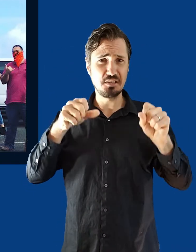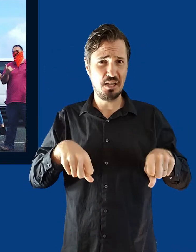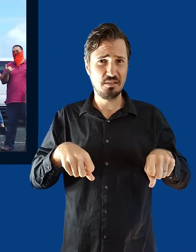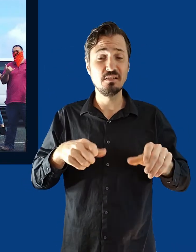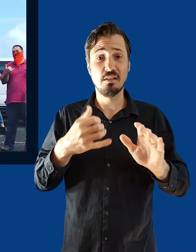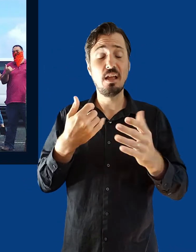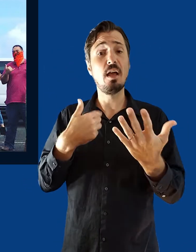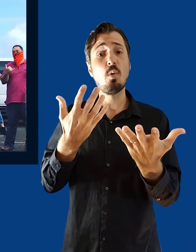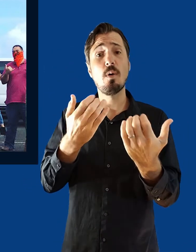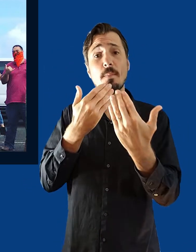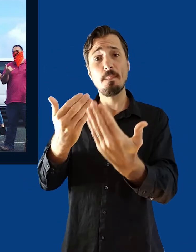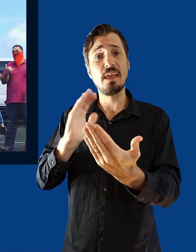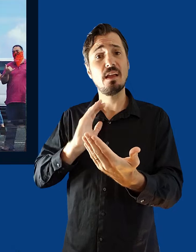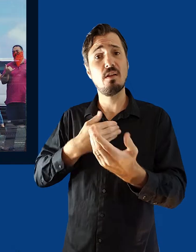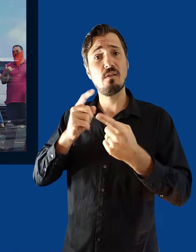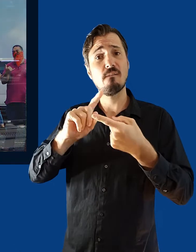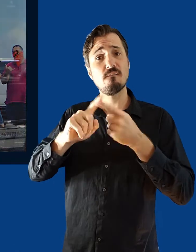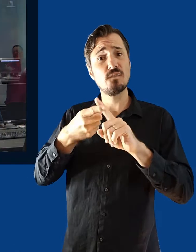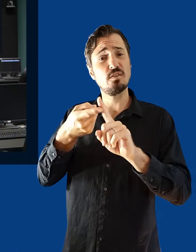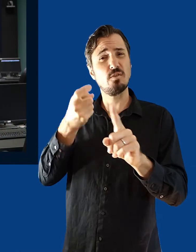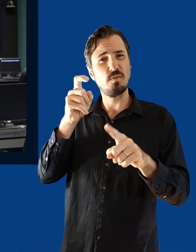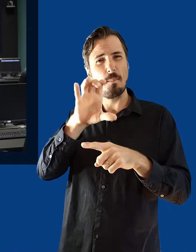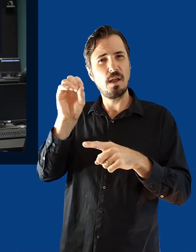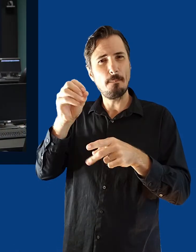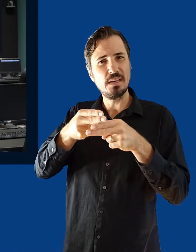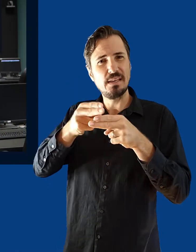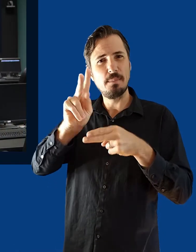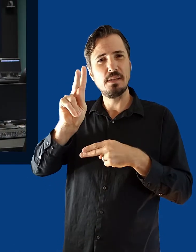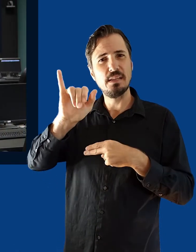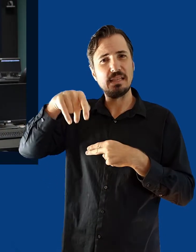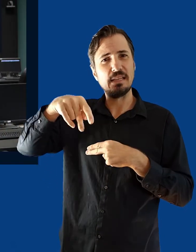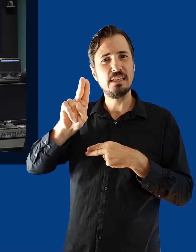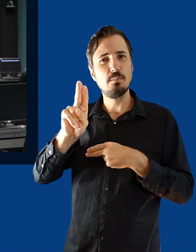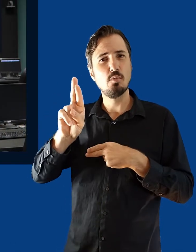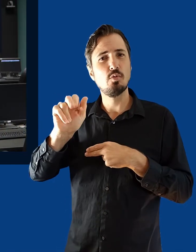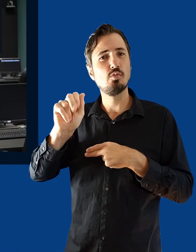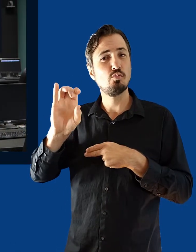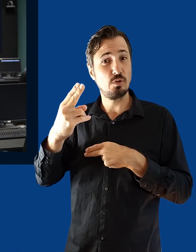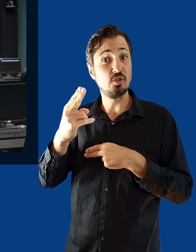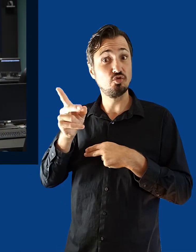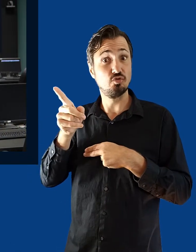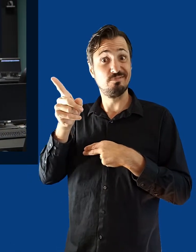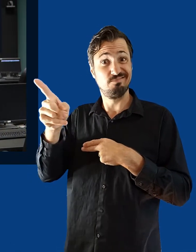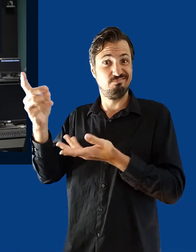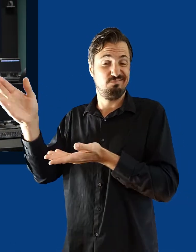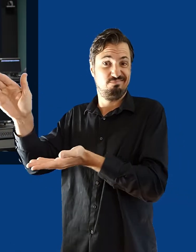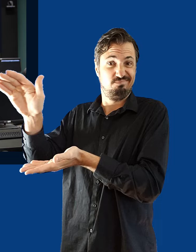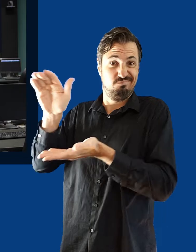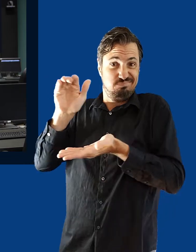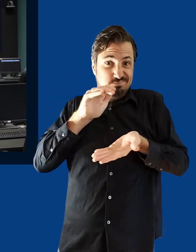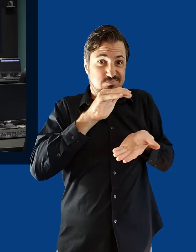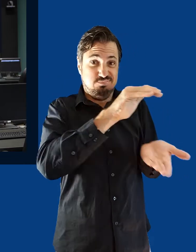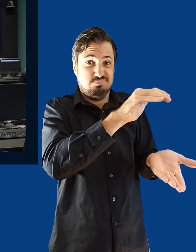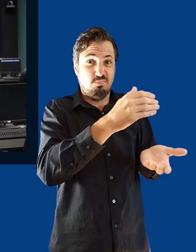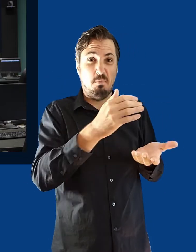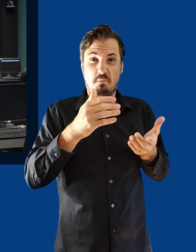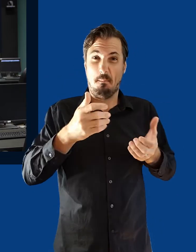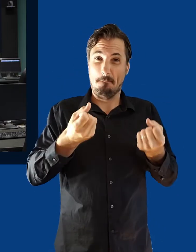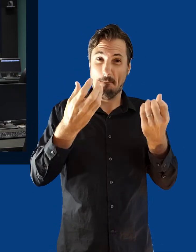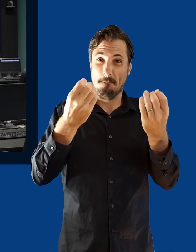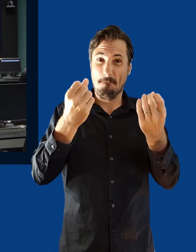bus drivers so that passengers who may not have a mask can have a free Kipu Ranch bandana and still ride the bus.